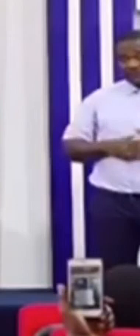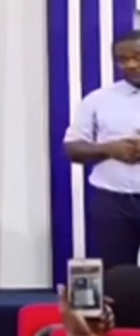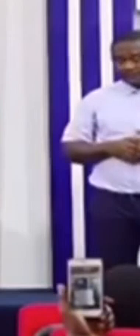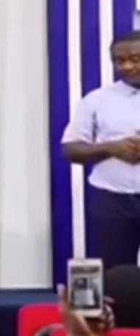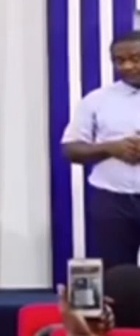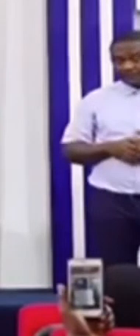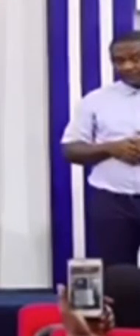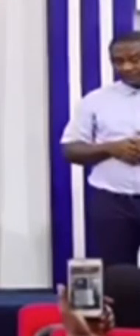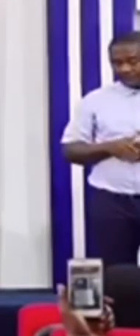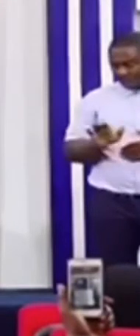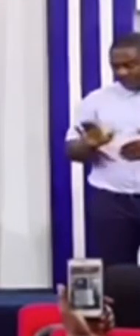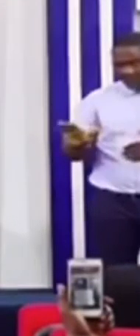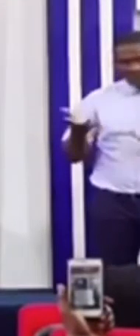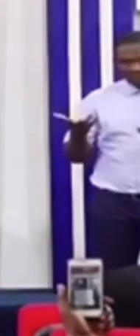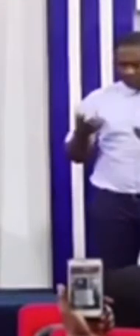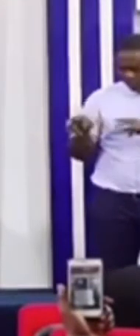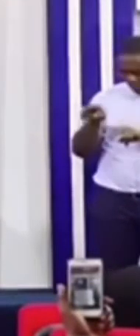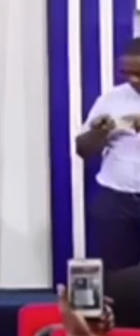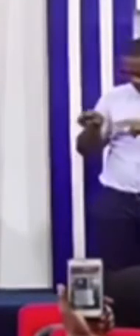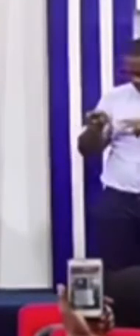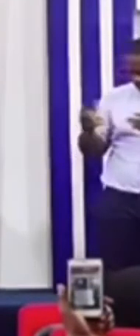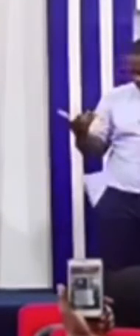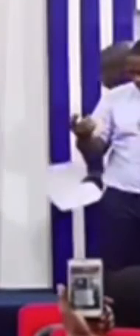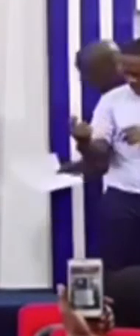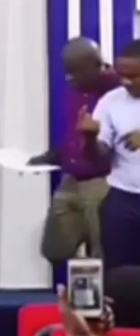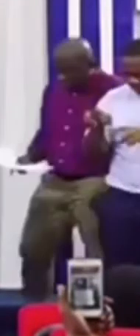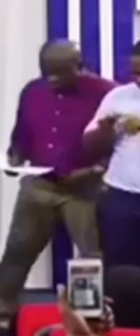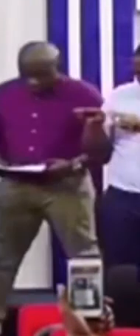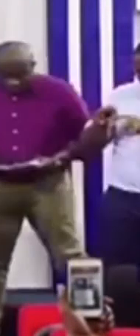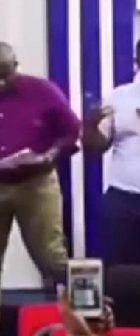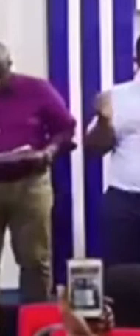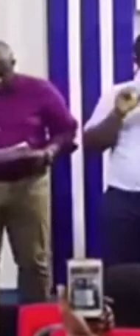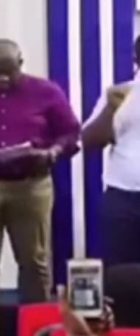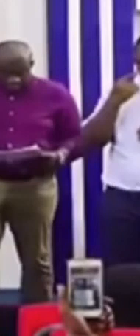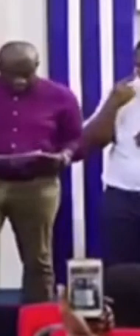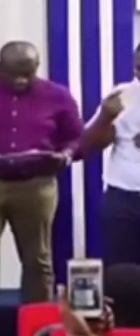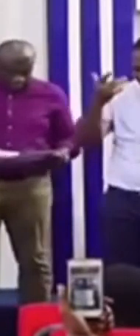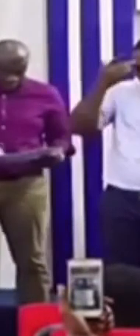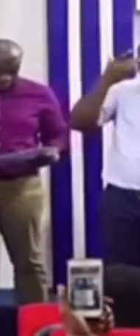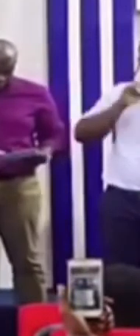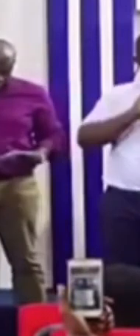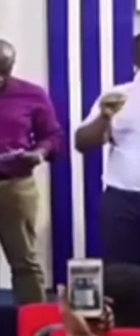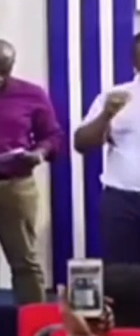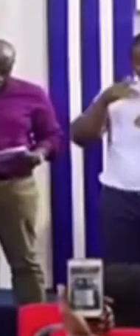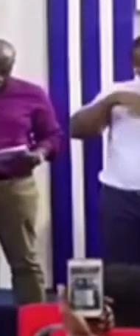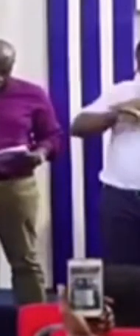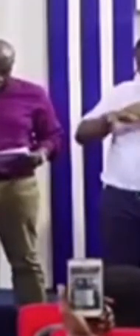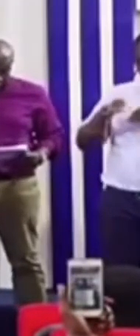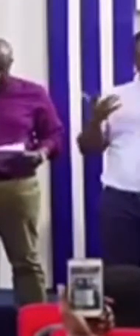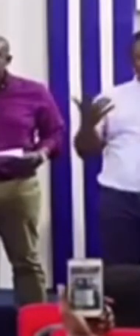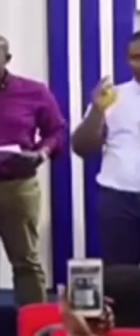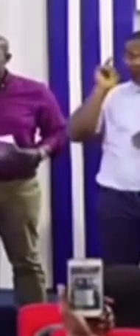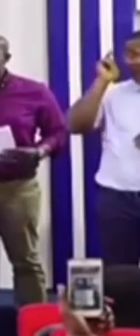cases had no symptoms on arrival at the time of crossing our borders. And later they